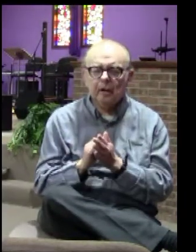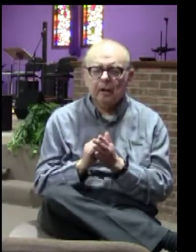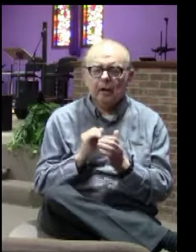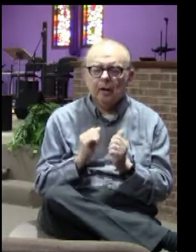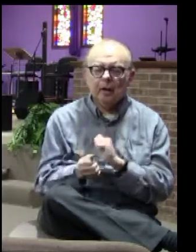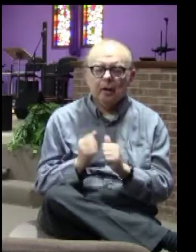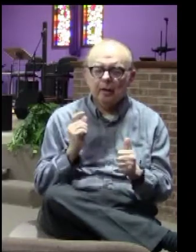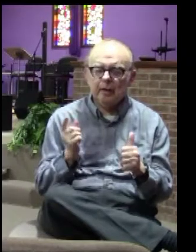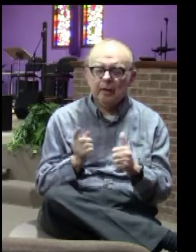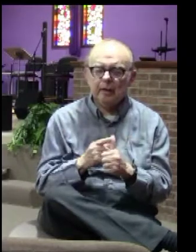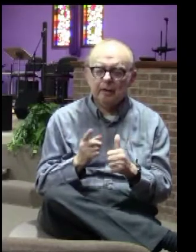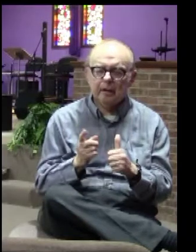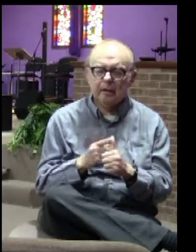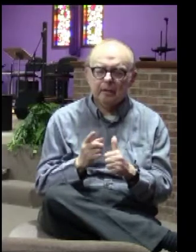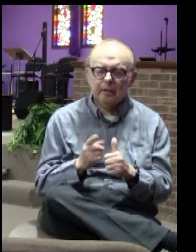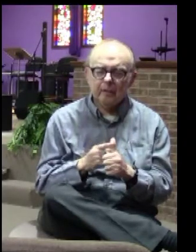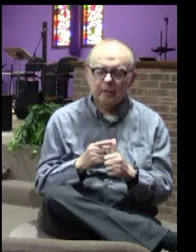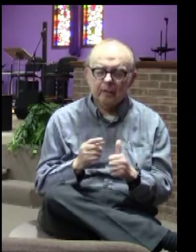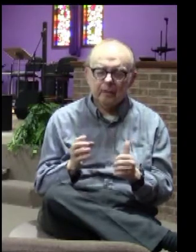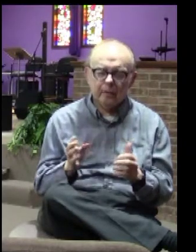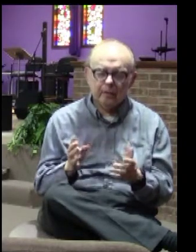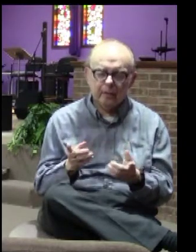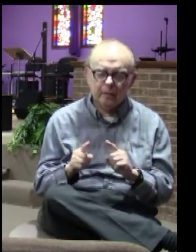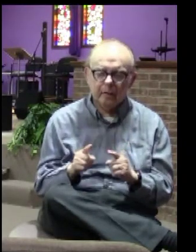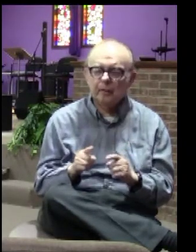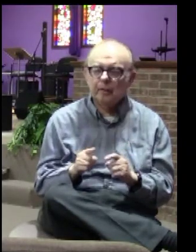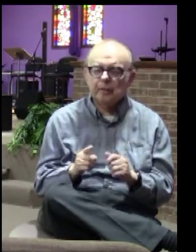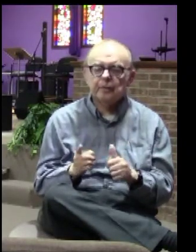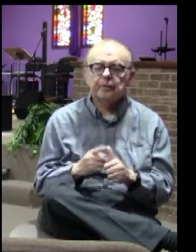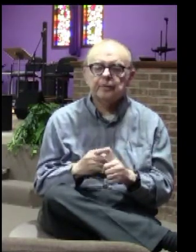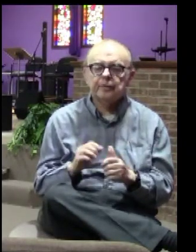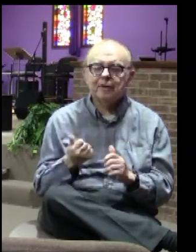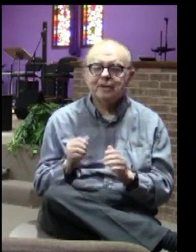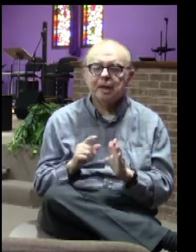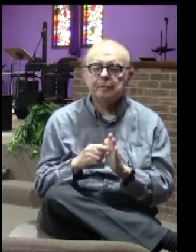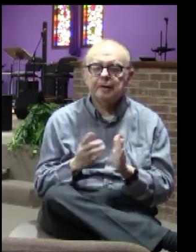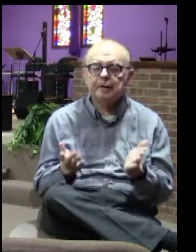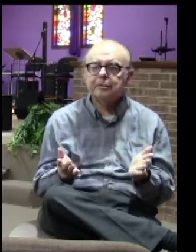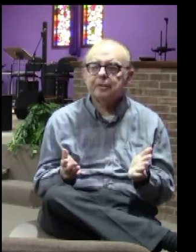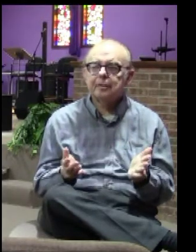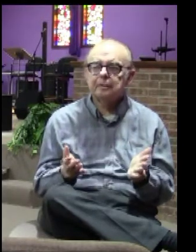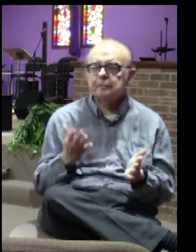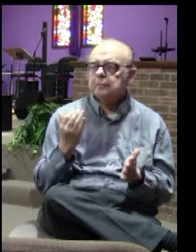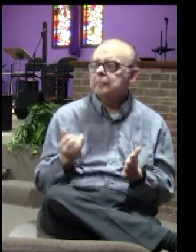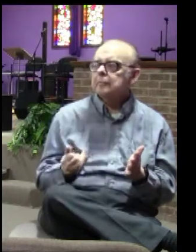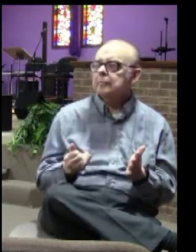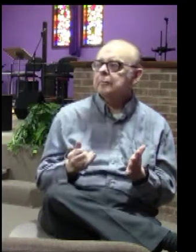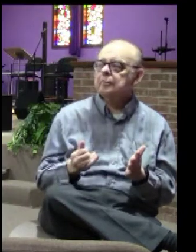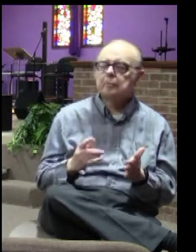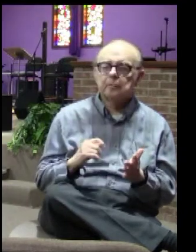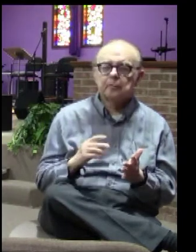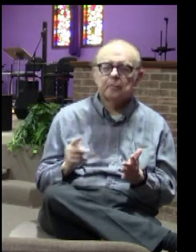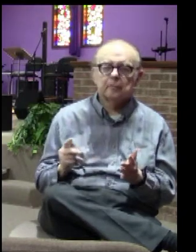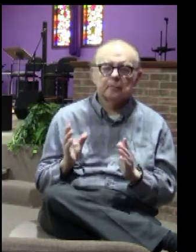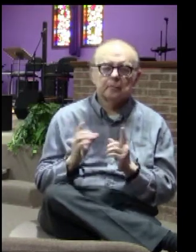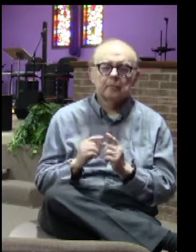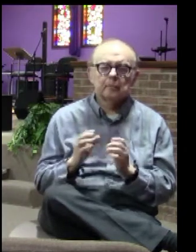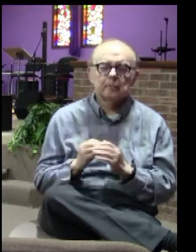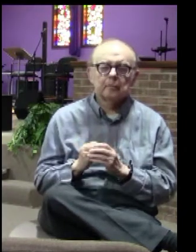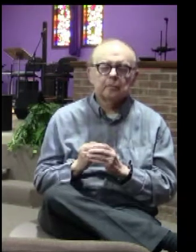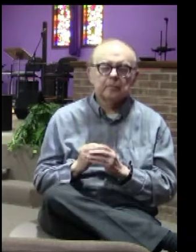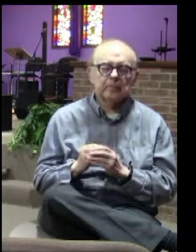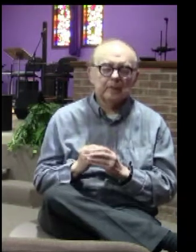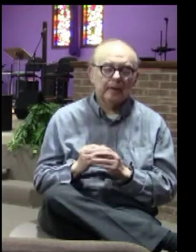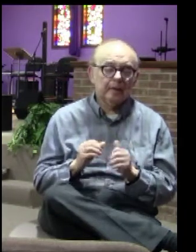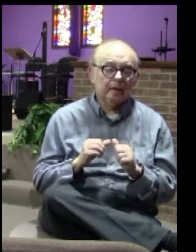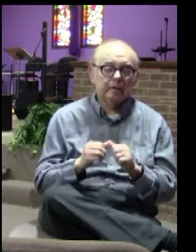in the first, that their event was within the first 10 minutes. Because track meets generally lasted 2 to